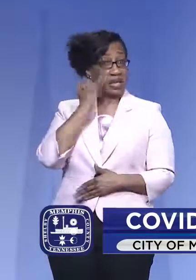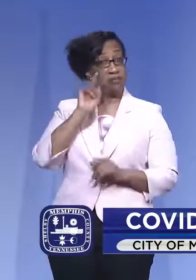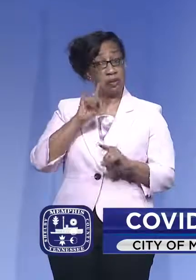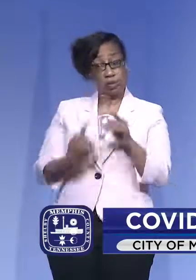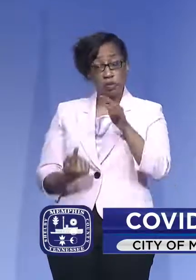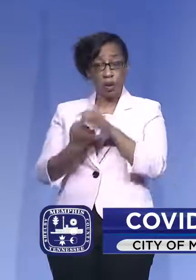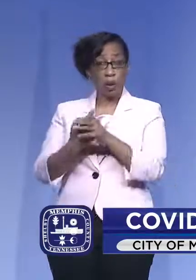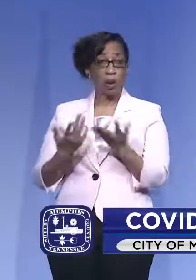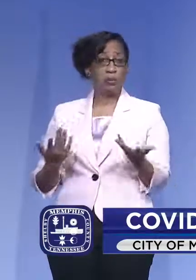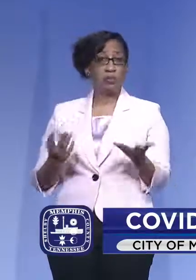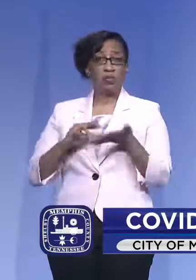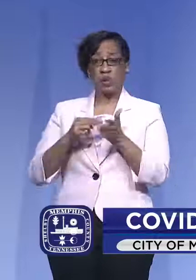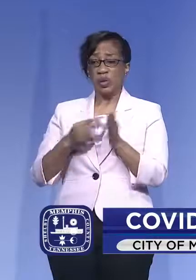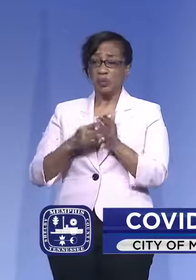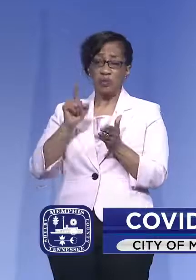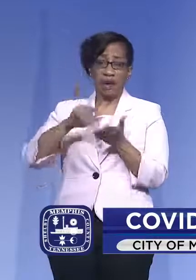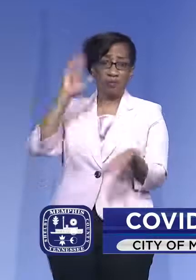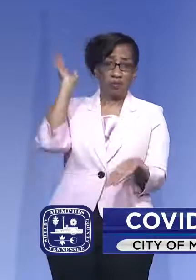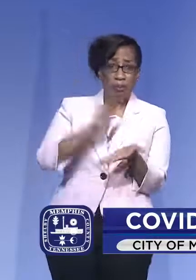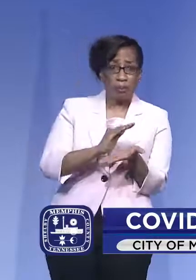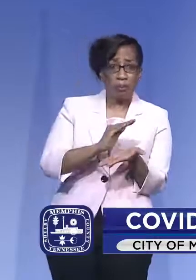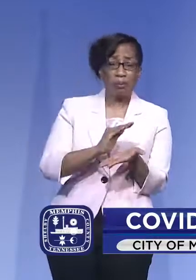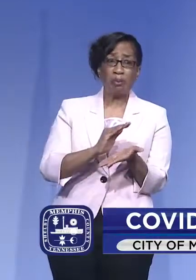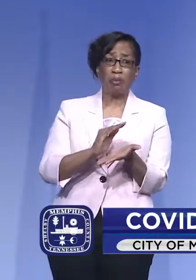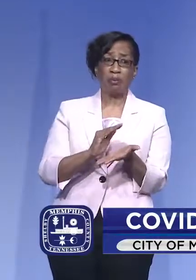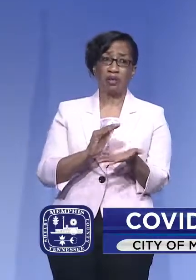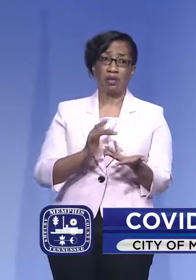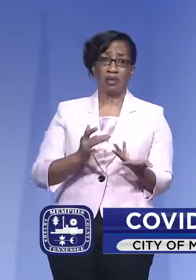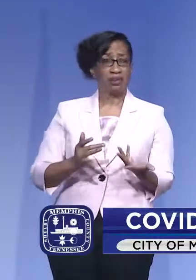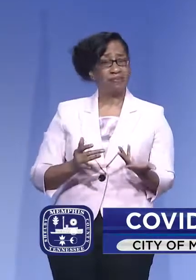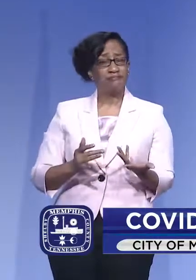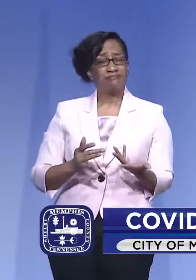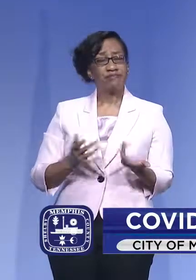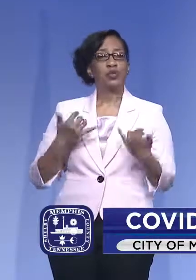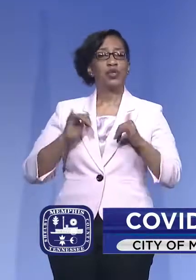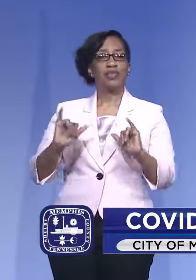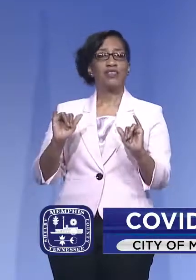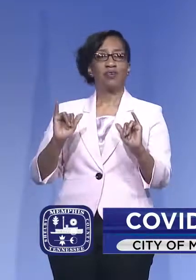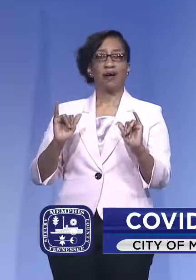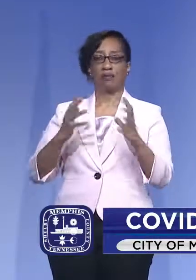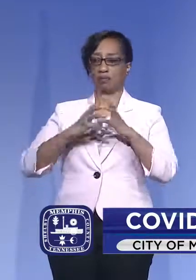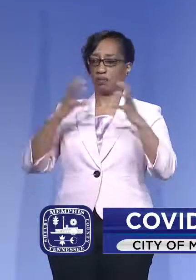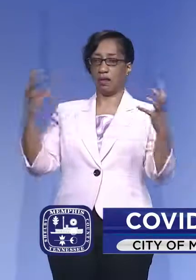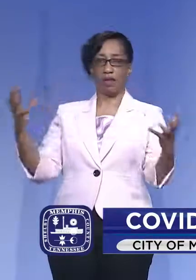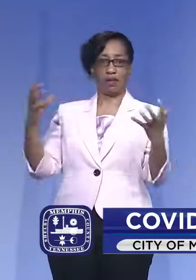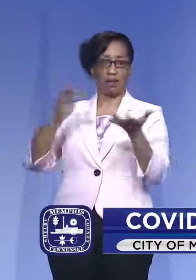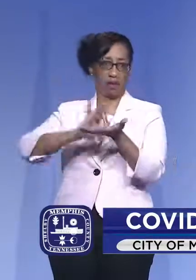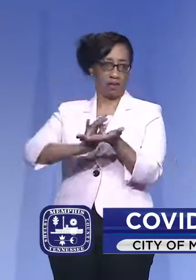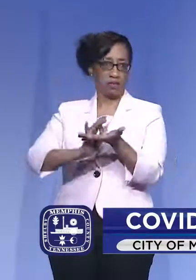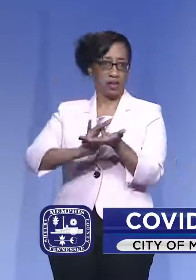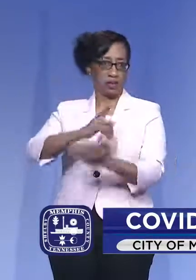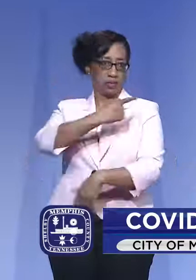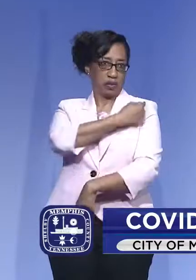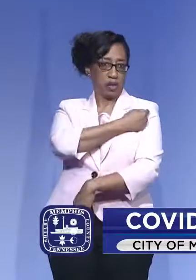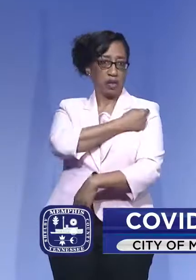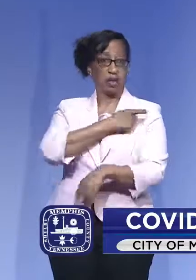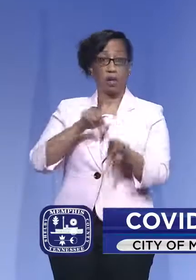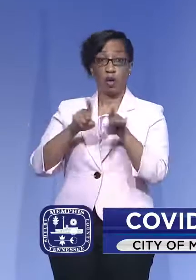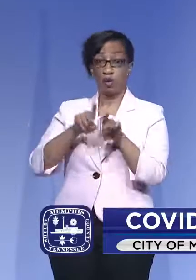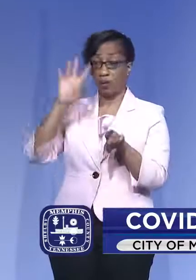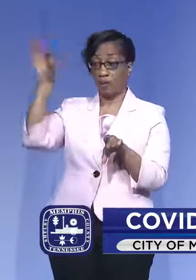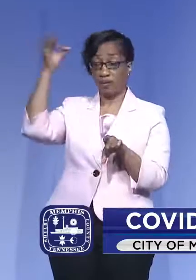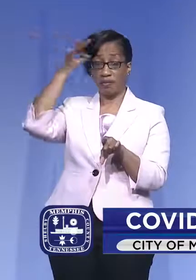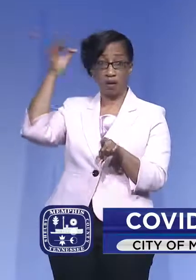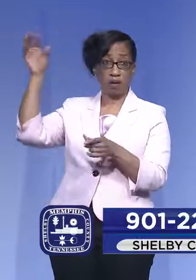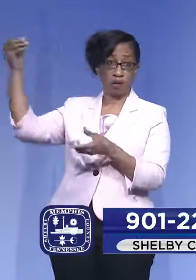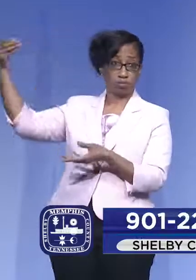there's no drop off in capacity. We still have access to the same amount of vaccine. The federal support that we are getting is